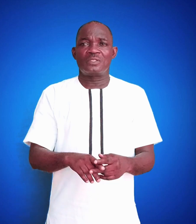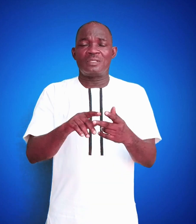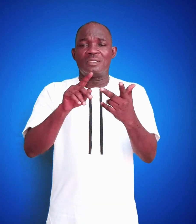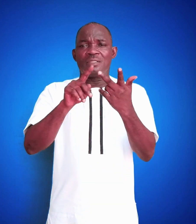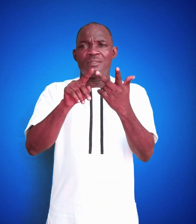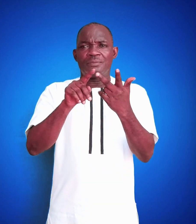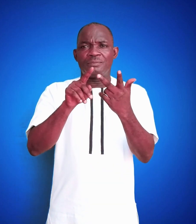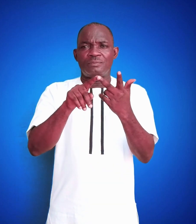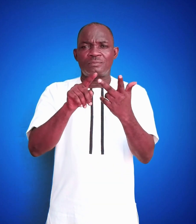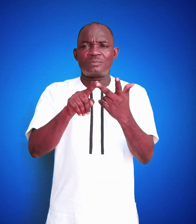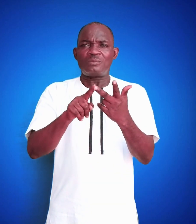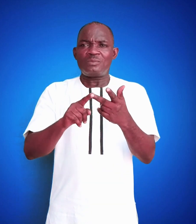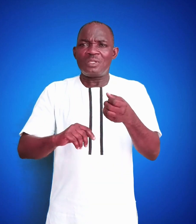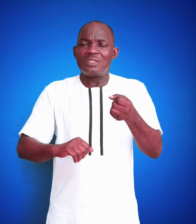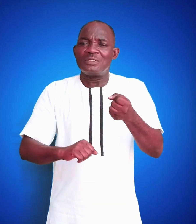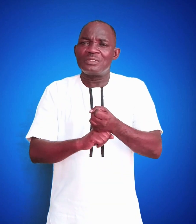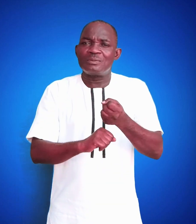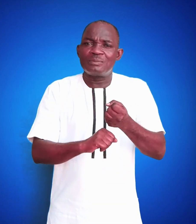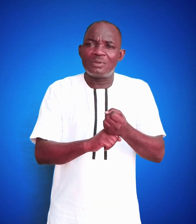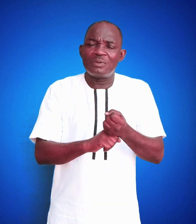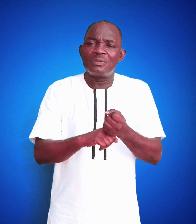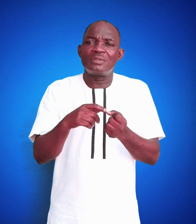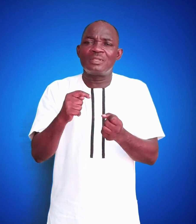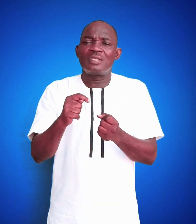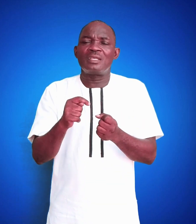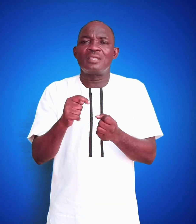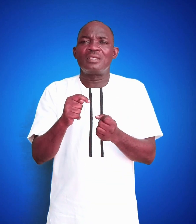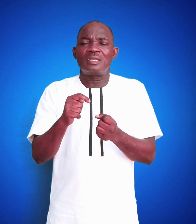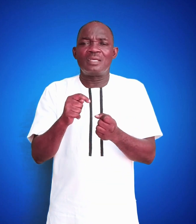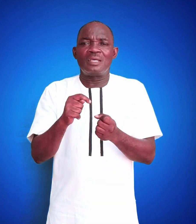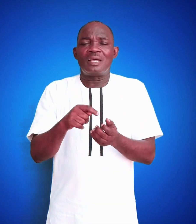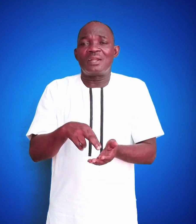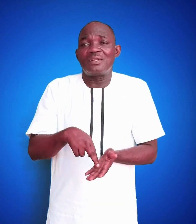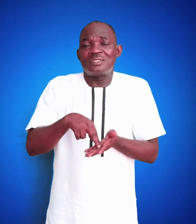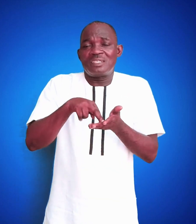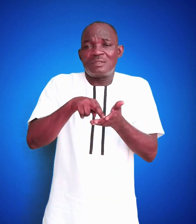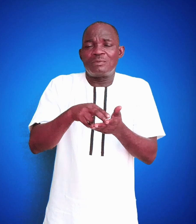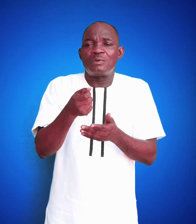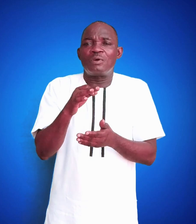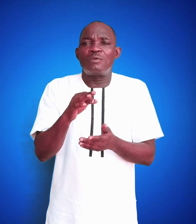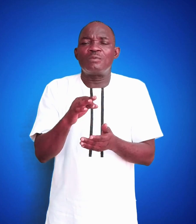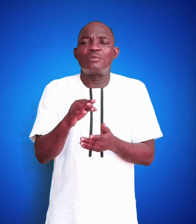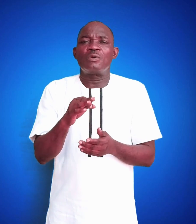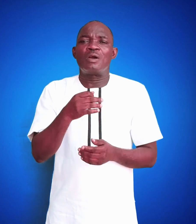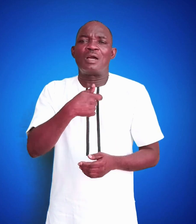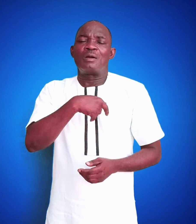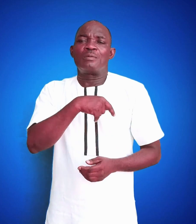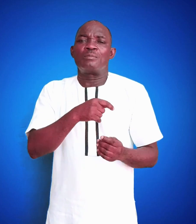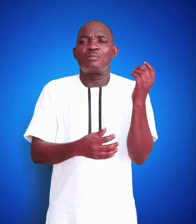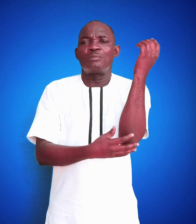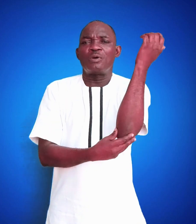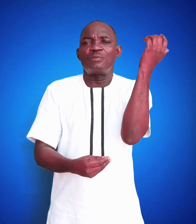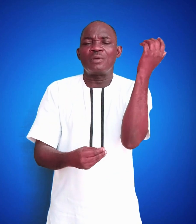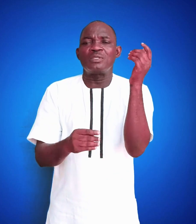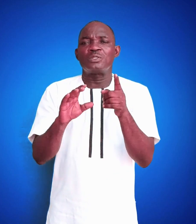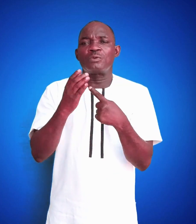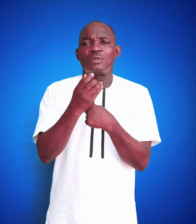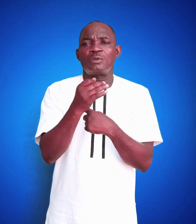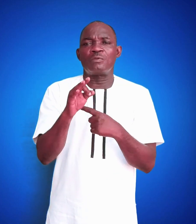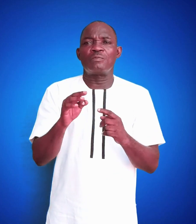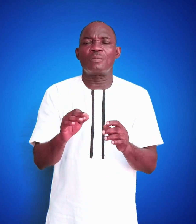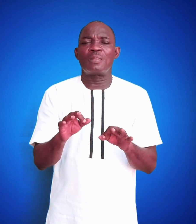3. Support the reassessment of the poverty status of